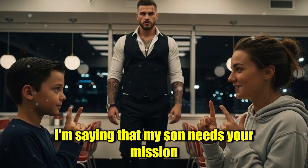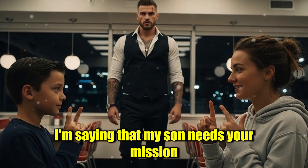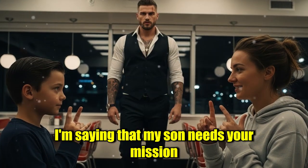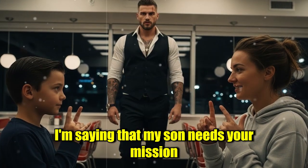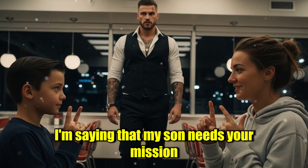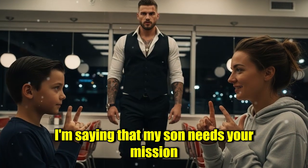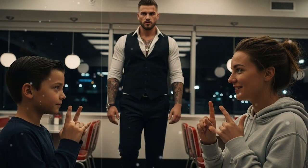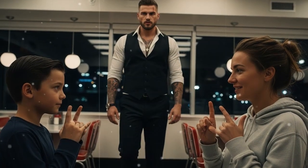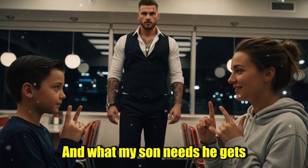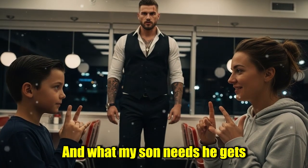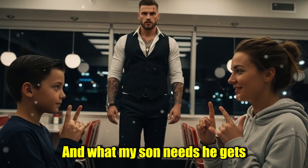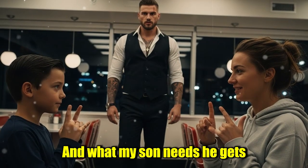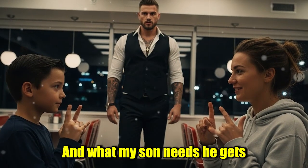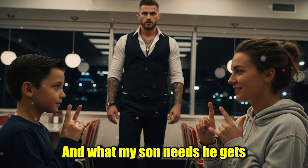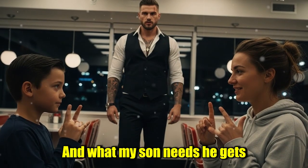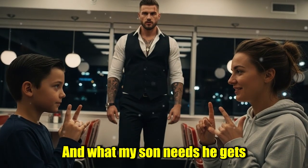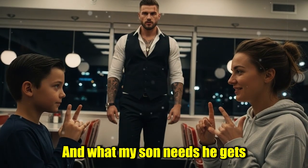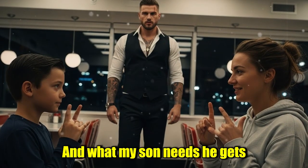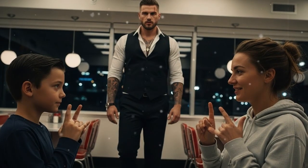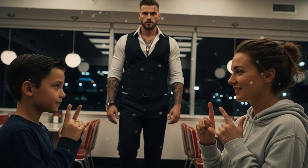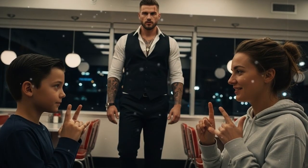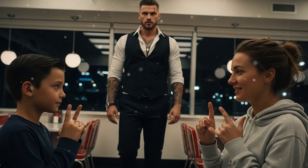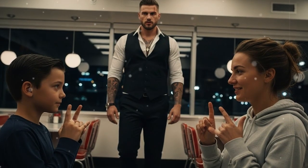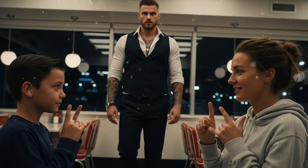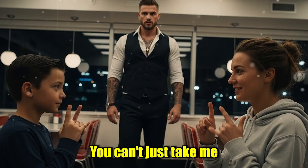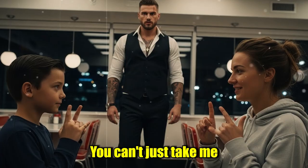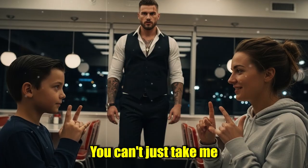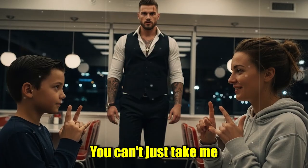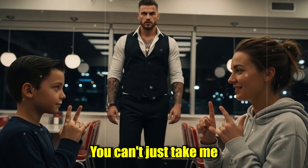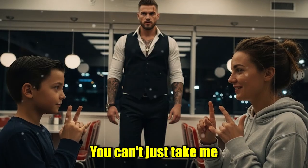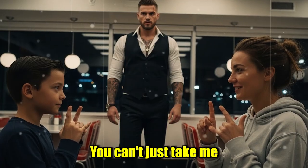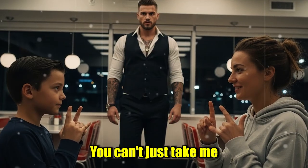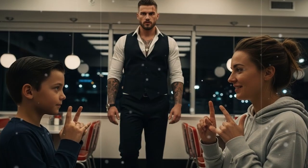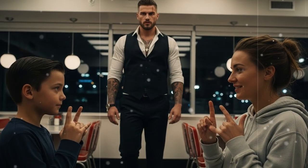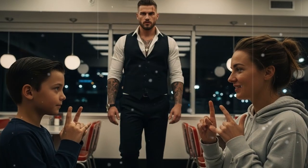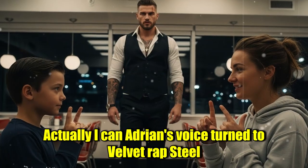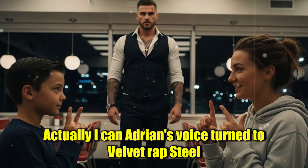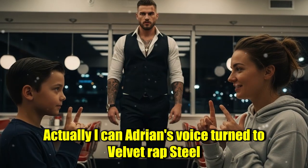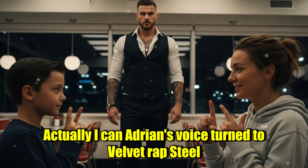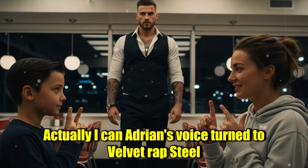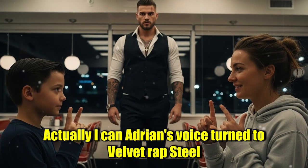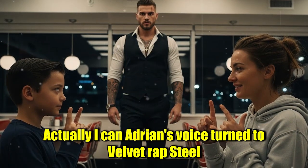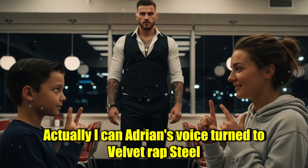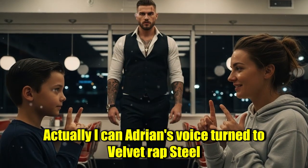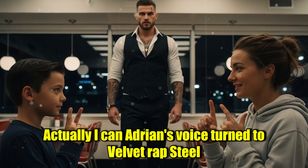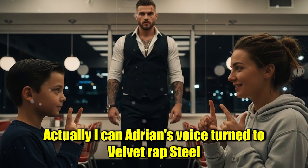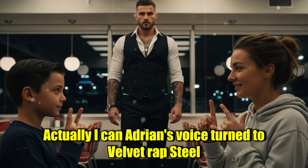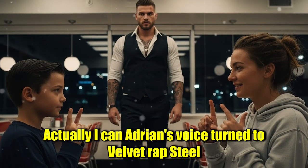needs you, Miss Chen. And what my son needs, he gets. You can't just take me. Actually, I can. Adrian's voice